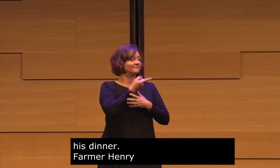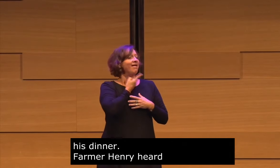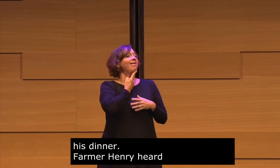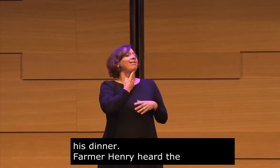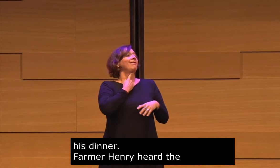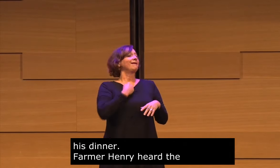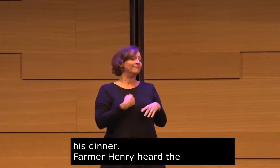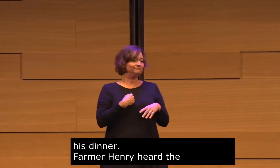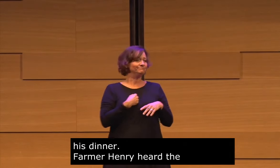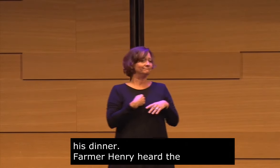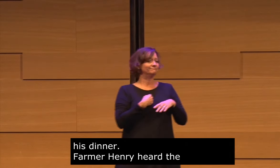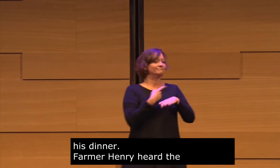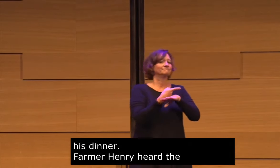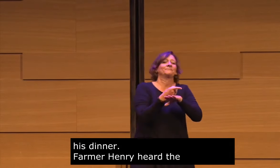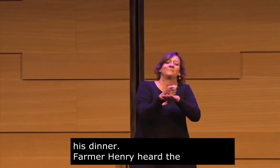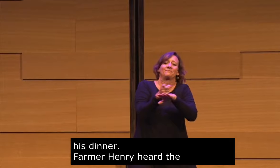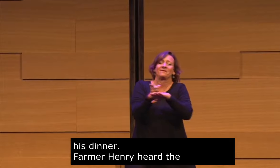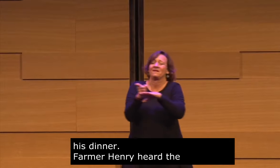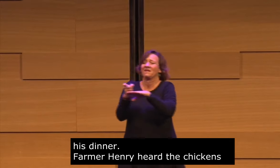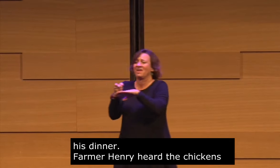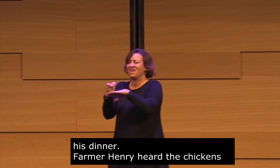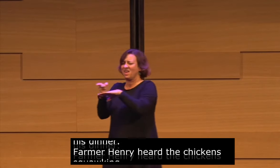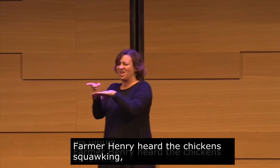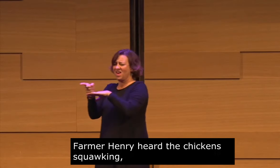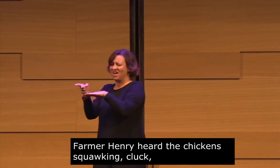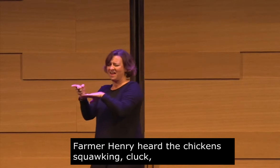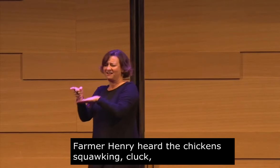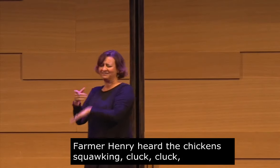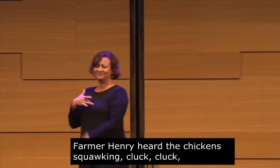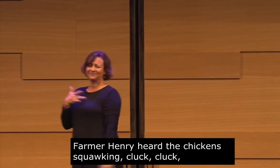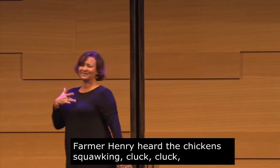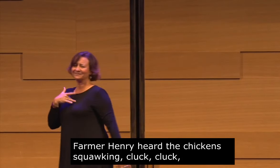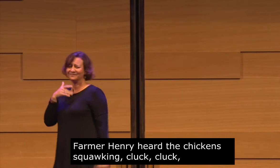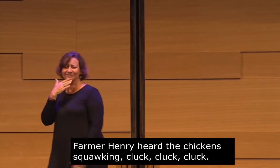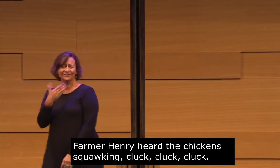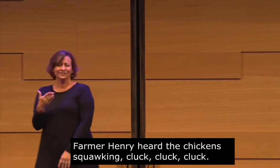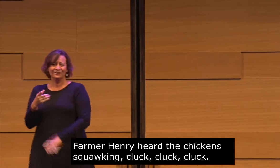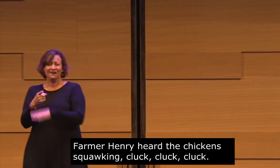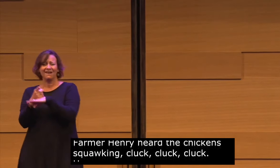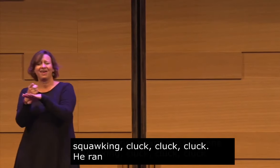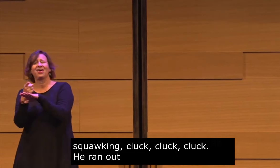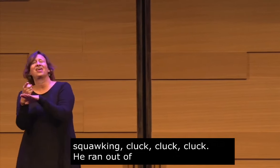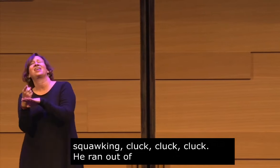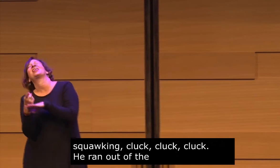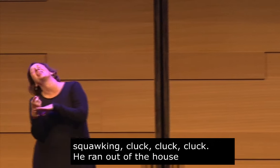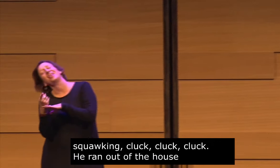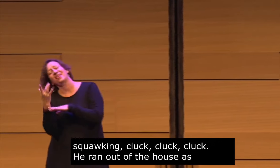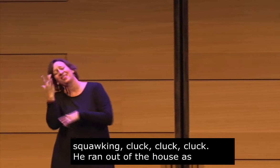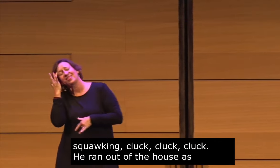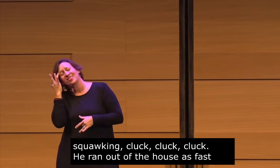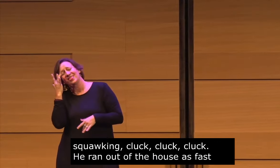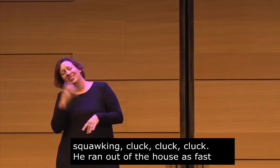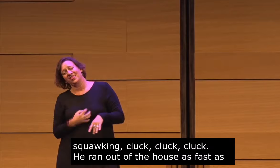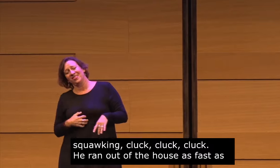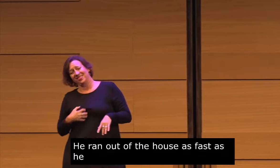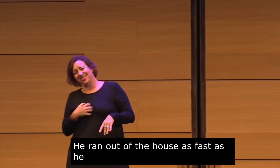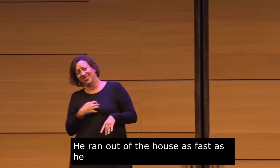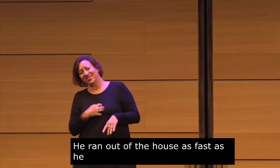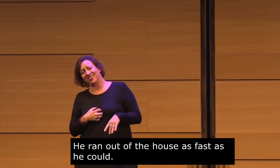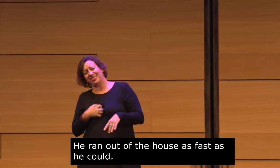Farmer Henry heard the chickens squawking. Cluck, cluck, cluck. He ran out of the house as fast as he could. And there